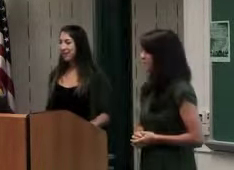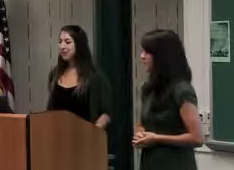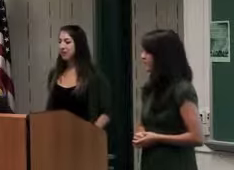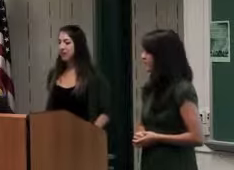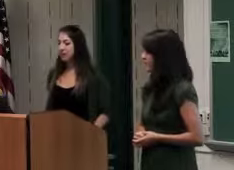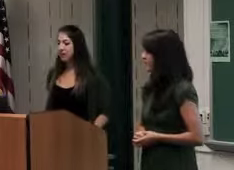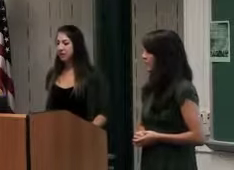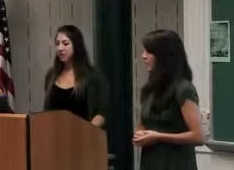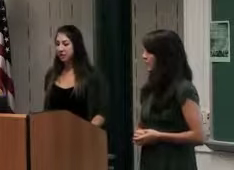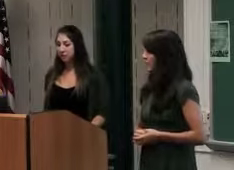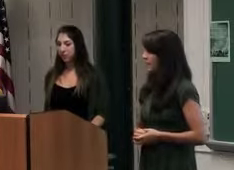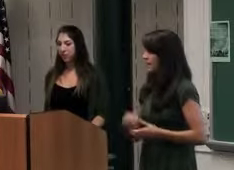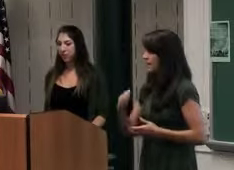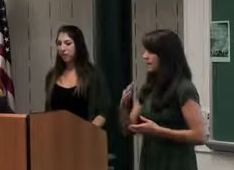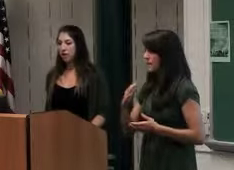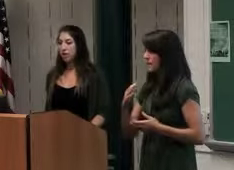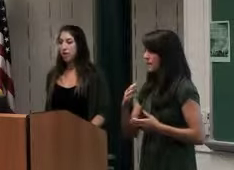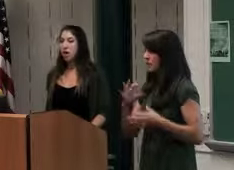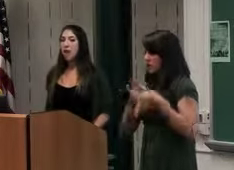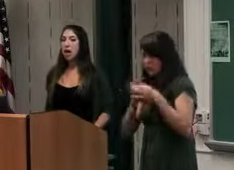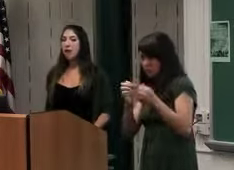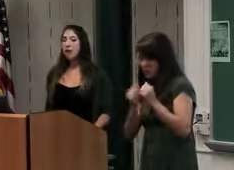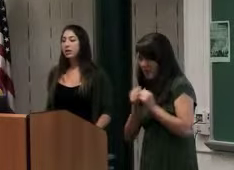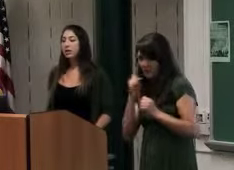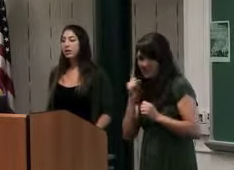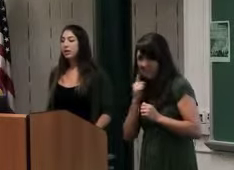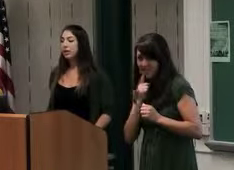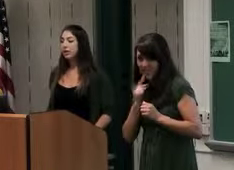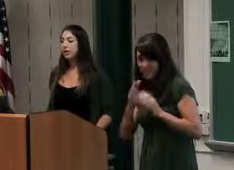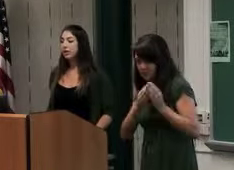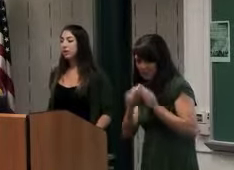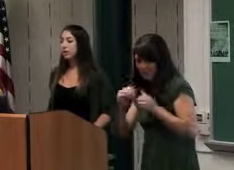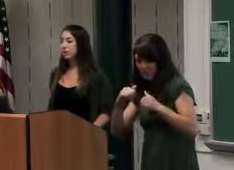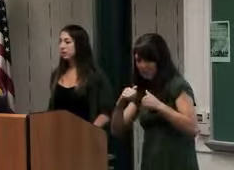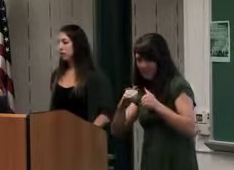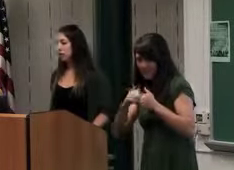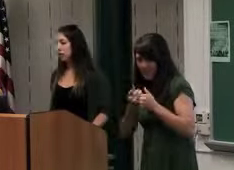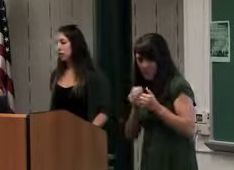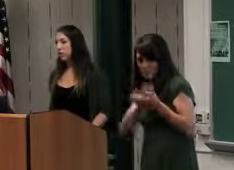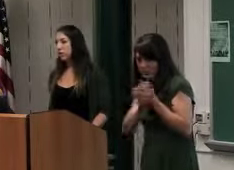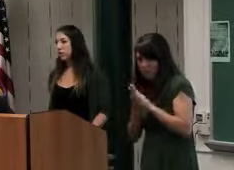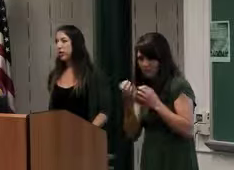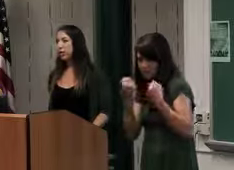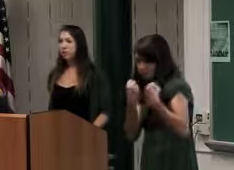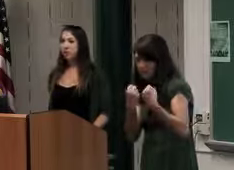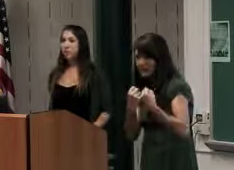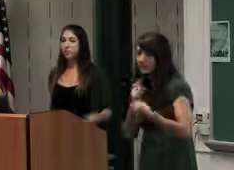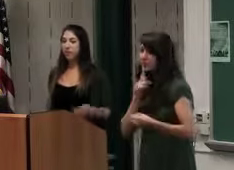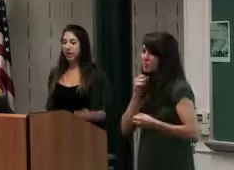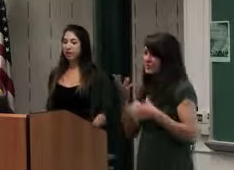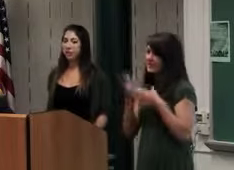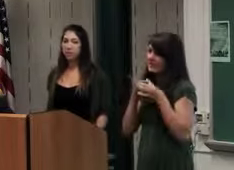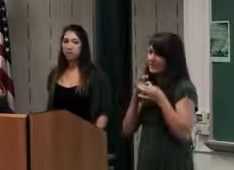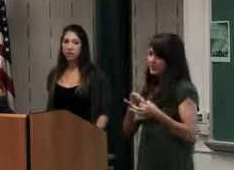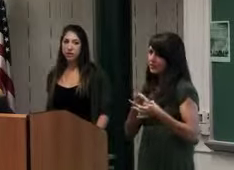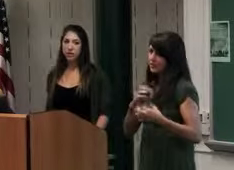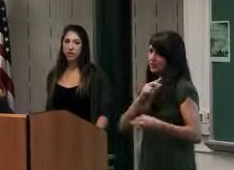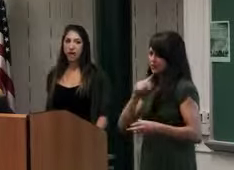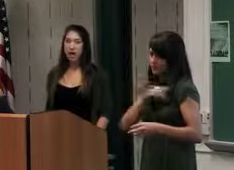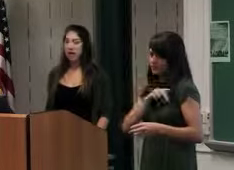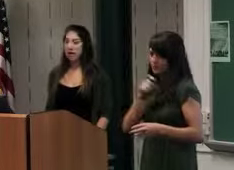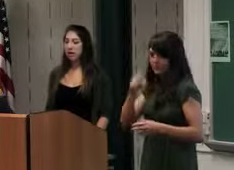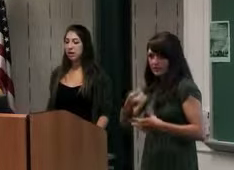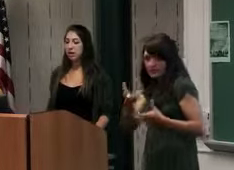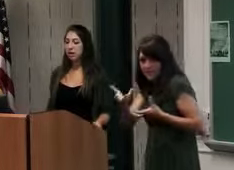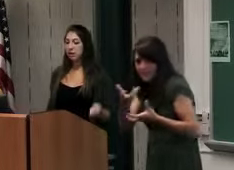How did I strengthen my connection to the deaf community? I think it's really, it has to do a lot with your personality. You have to be engaging to the